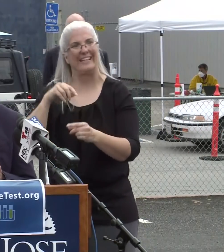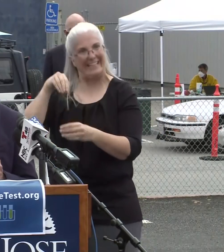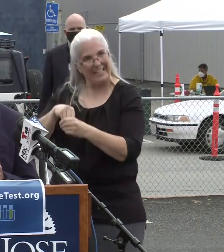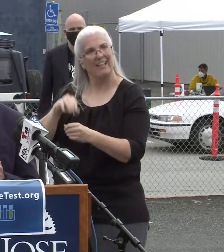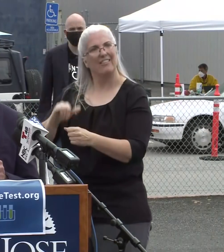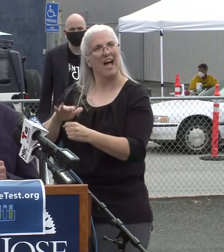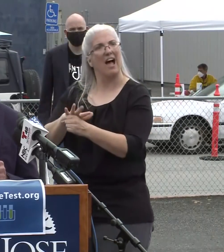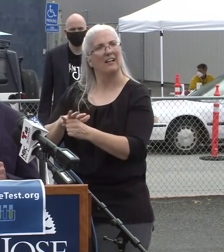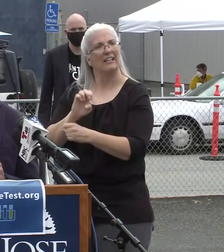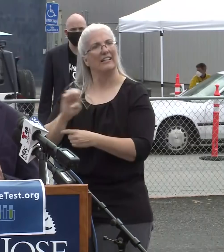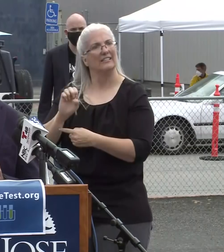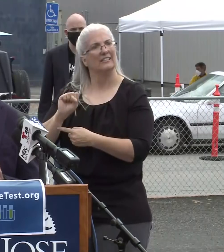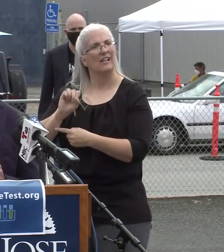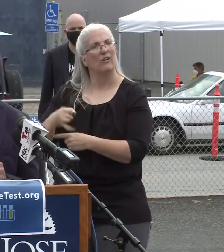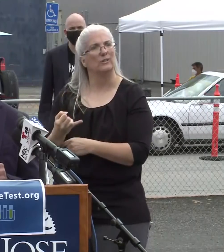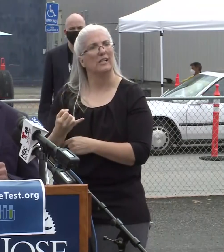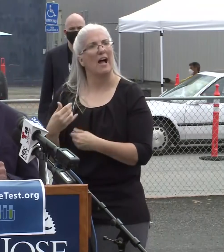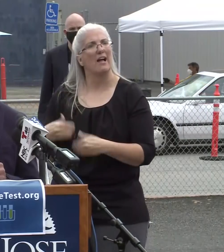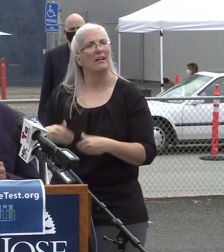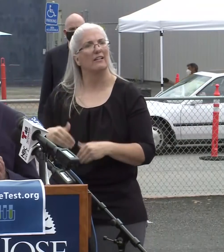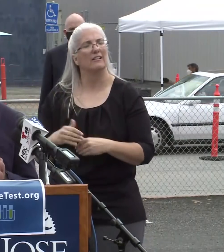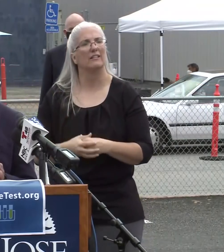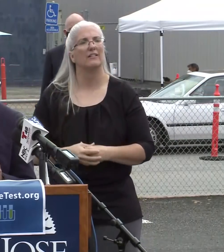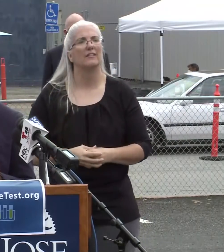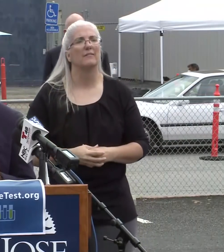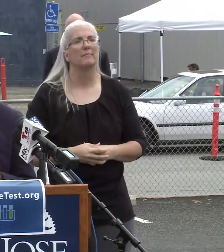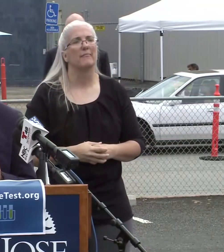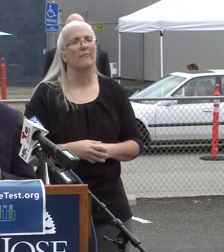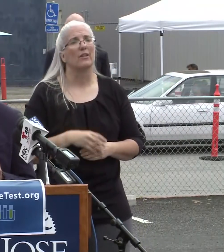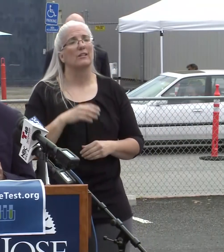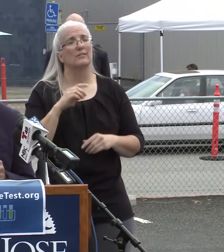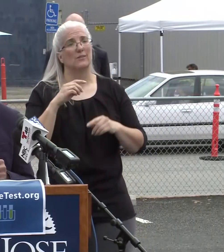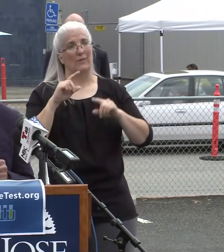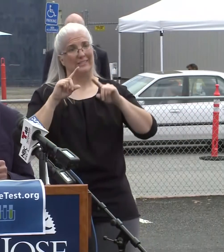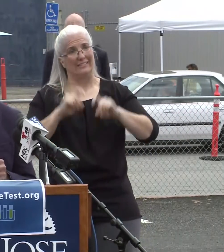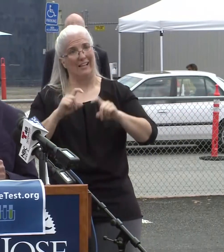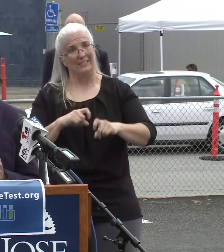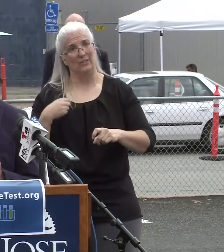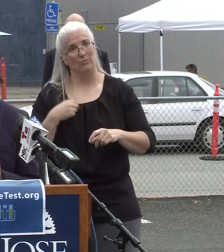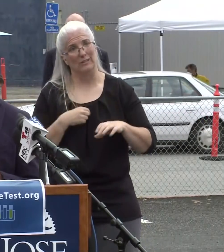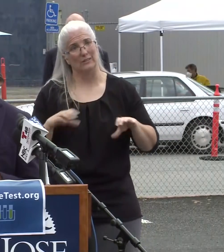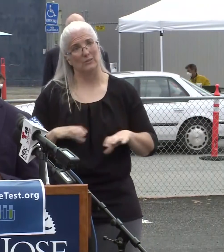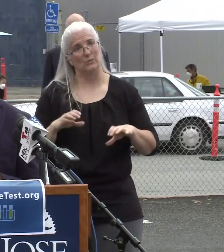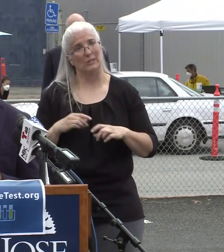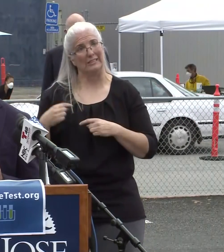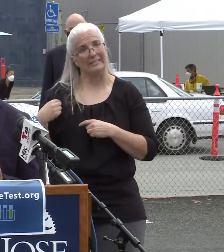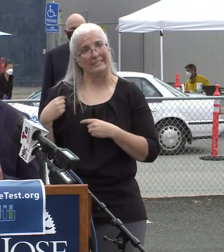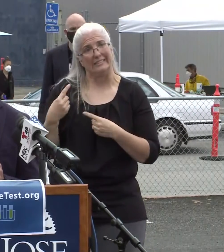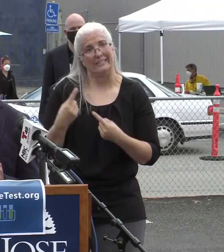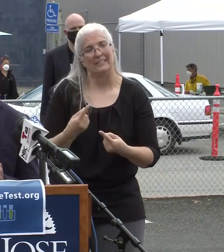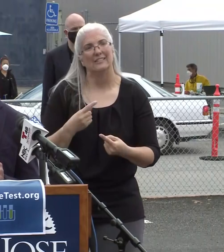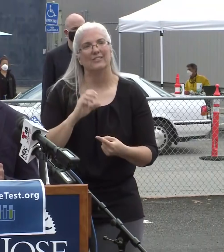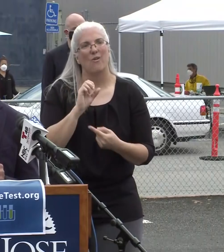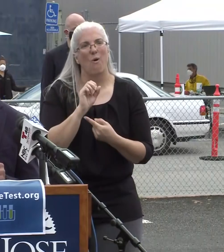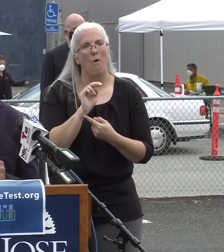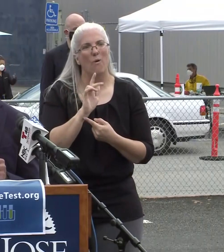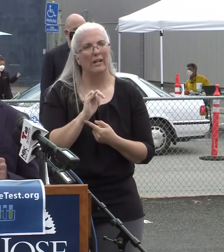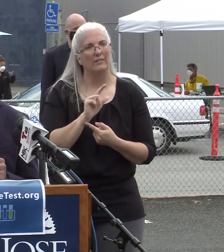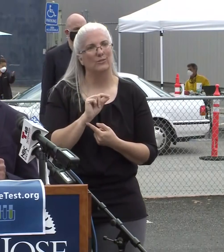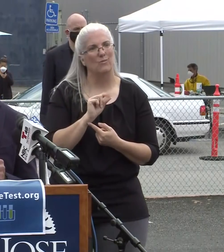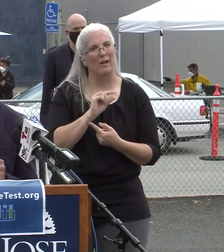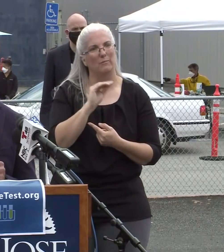And the percent of testing that we've been doing up till now has only been 20% from that area. So we're